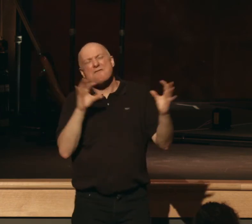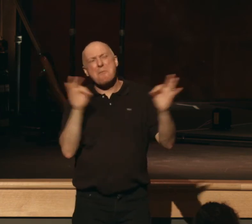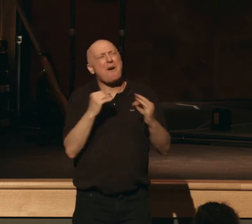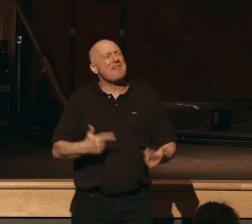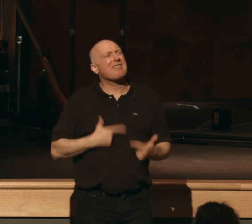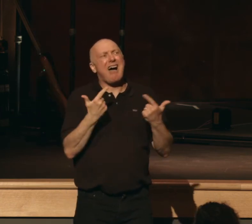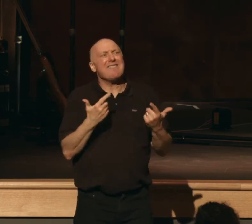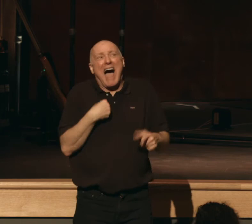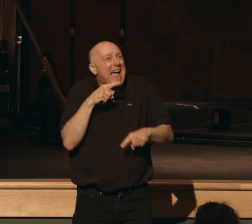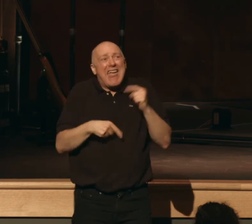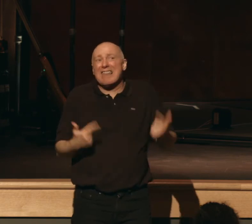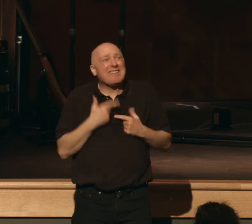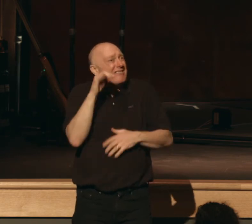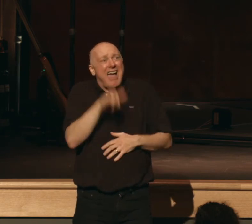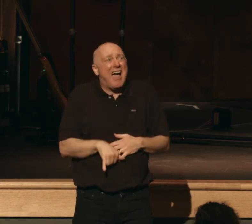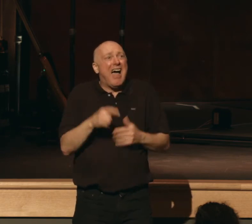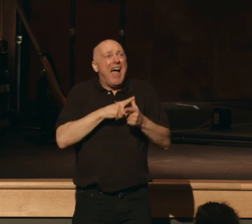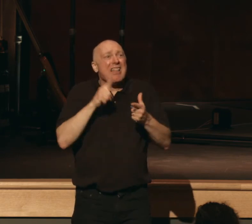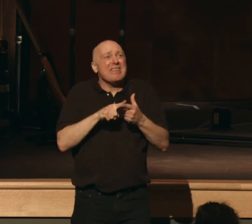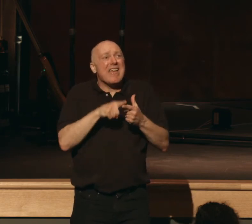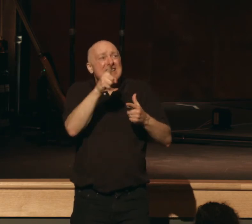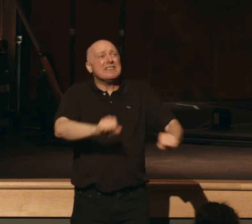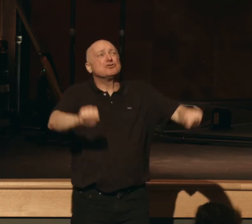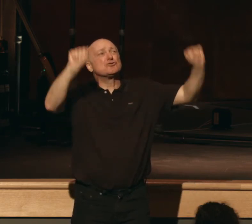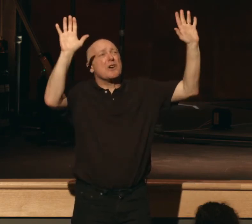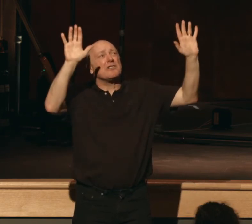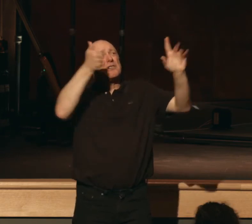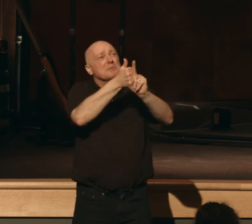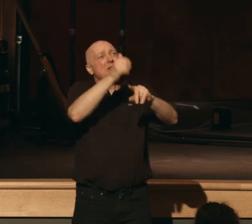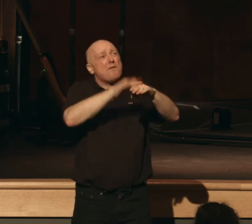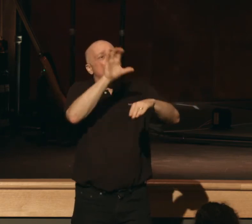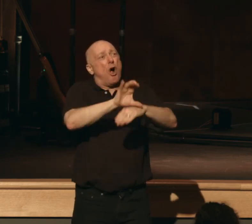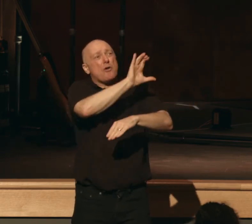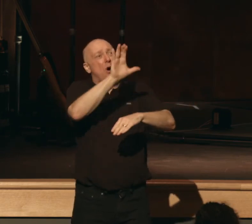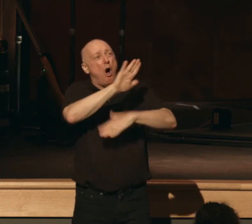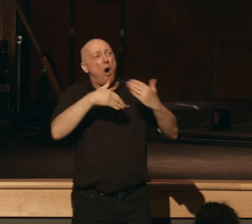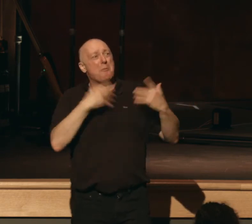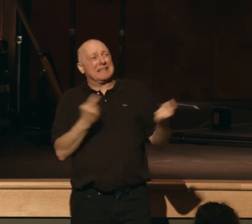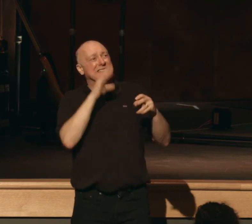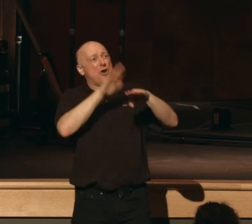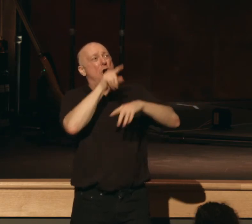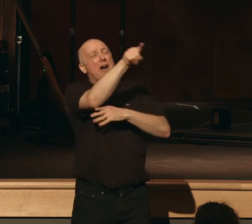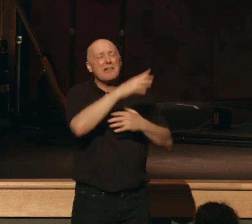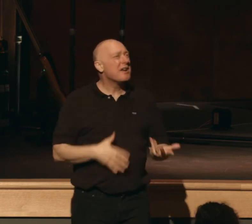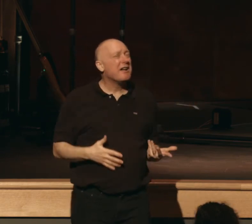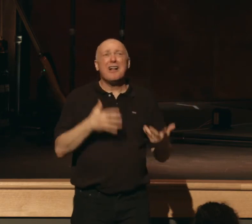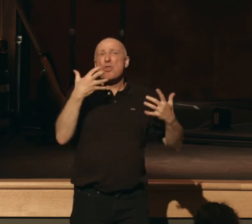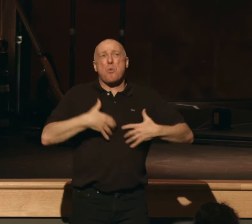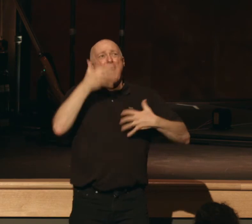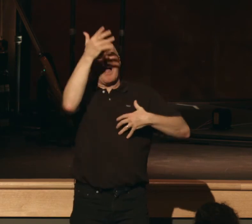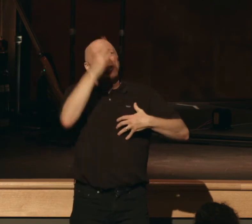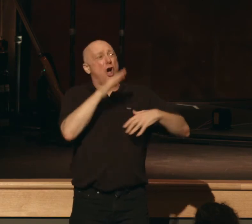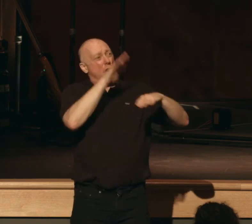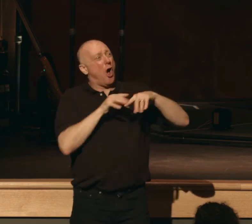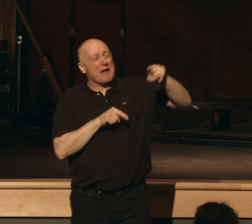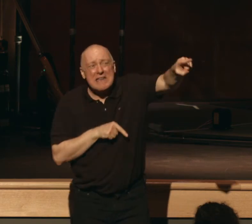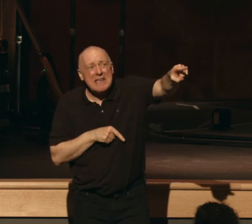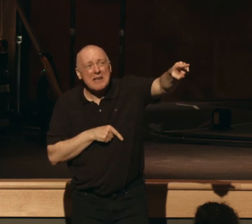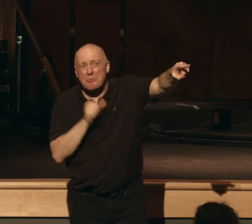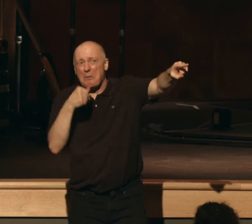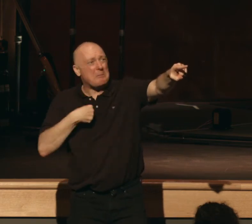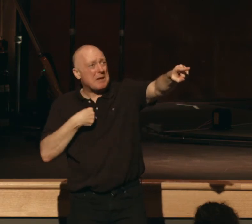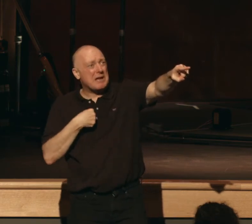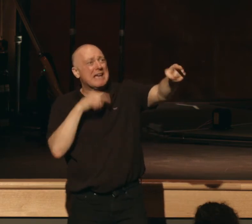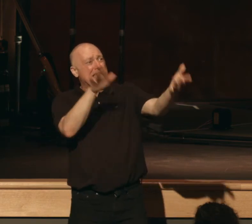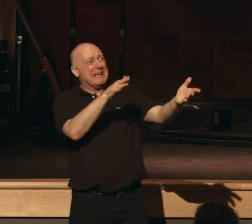perfect life I could never live. And then he gave himself over to the cross. He took all of my sin upon him. The wrath of God fell upon him. He